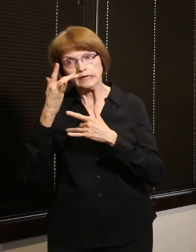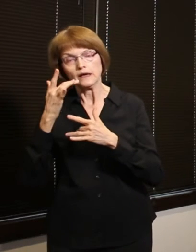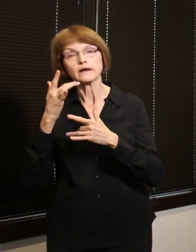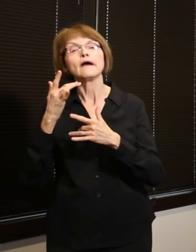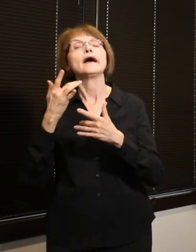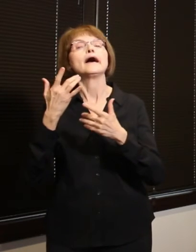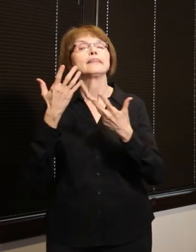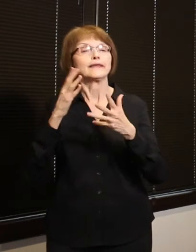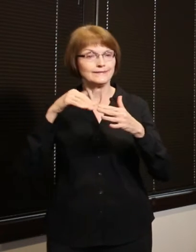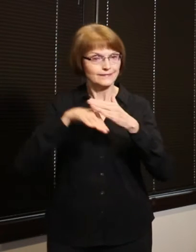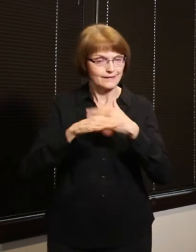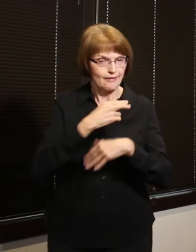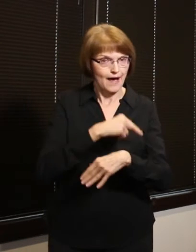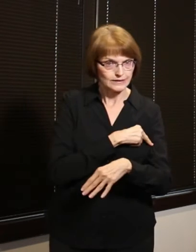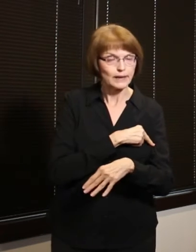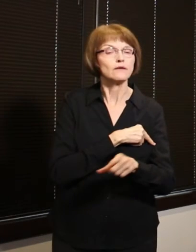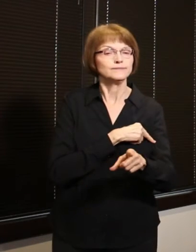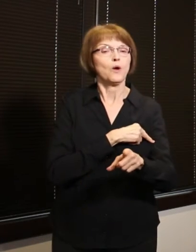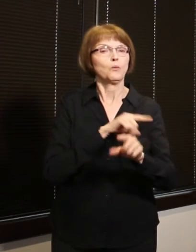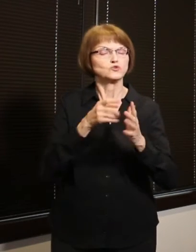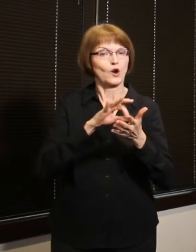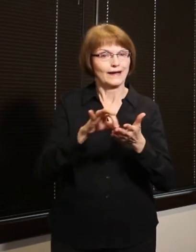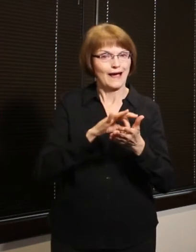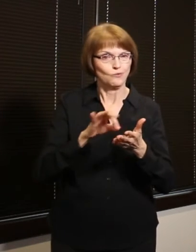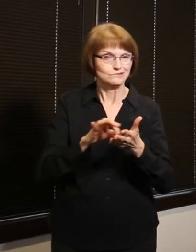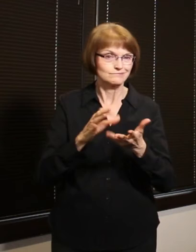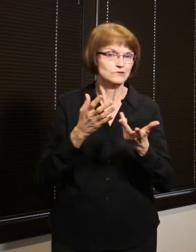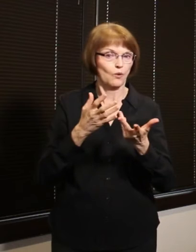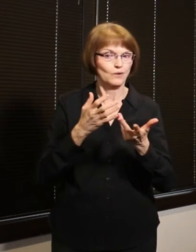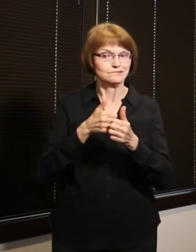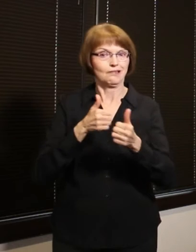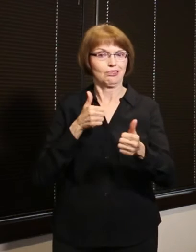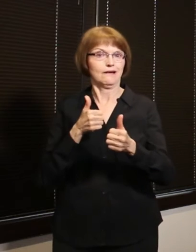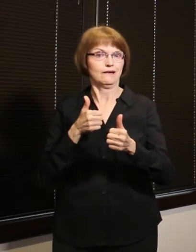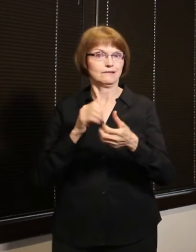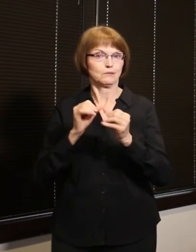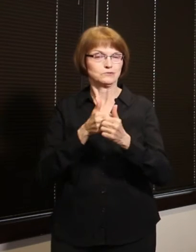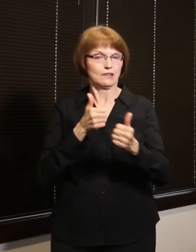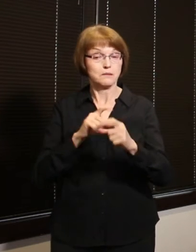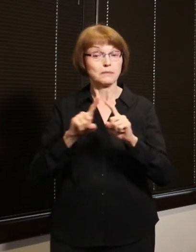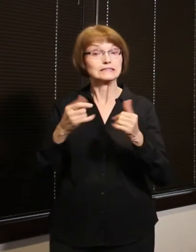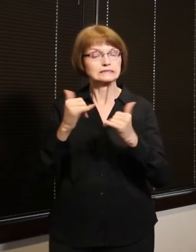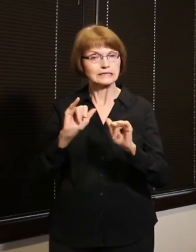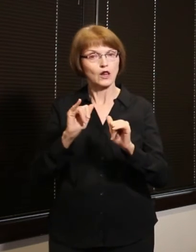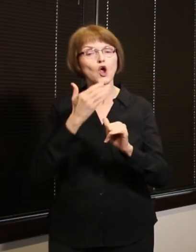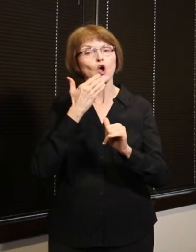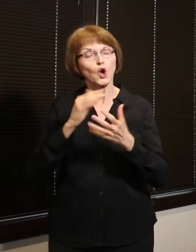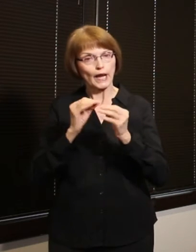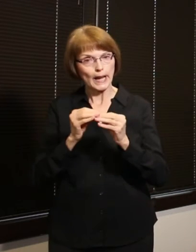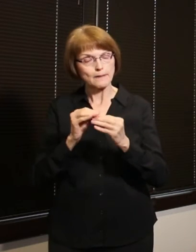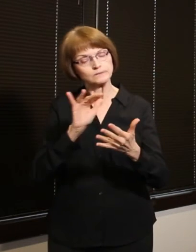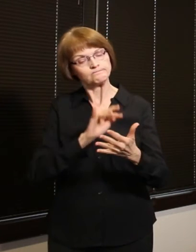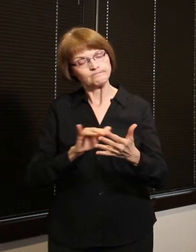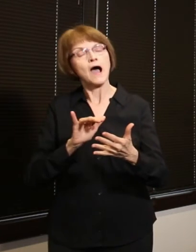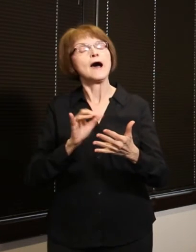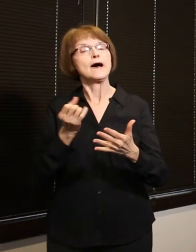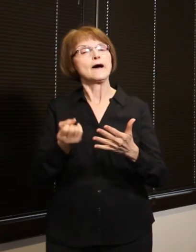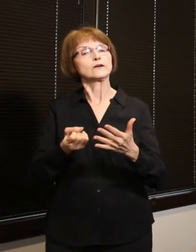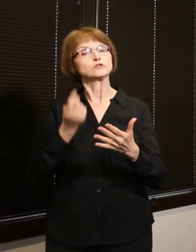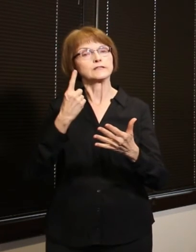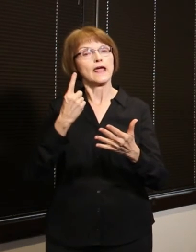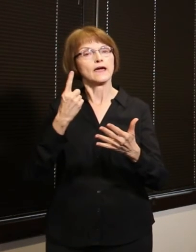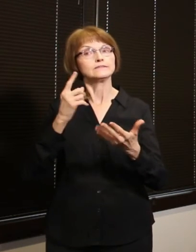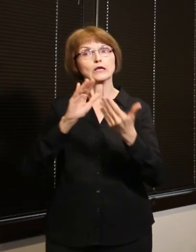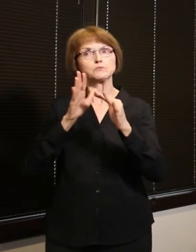hit our graphs. So it's a little bit of a delayed signal, but still it's a good signal for us to use to understand what's going on